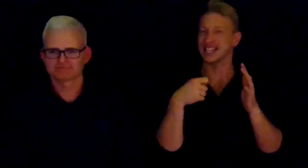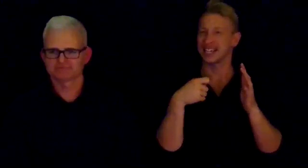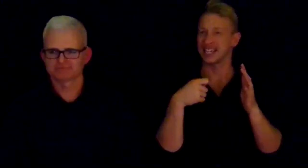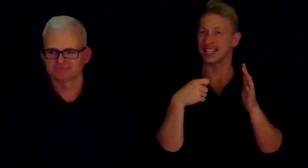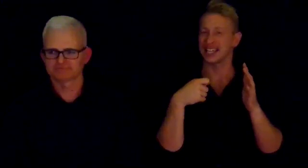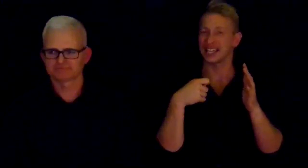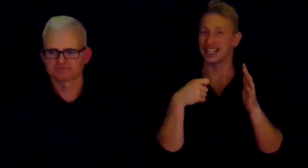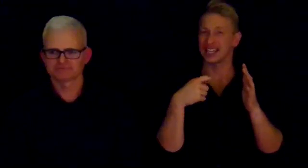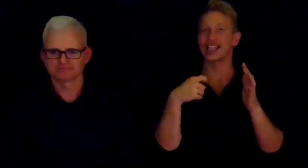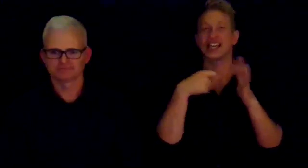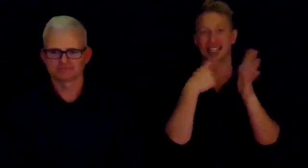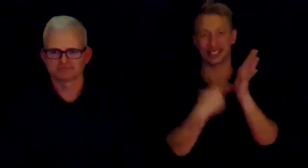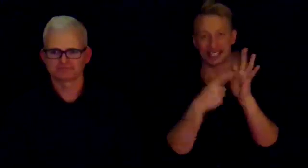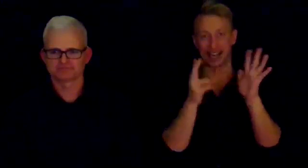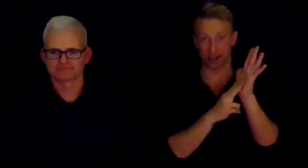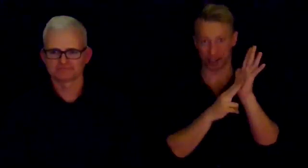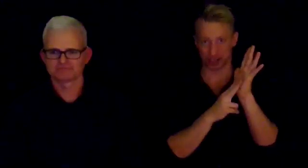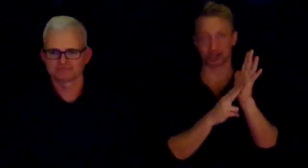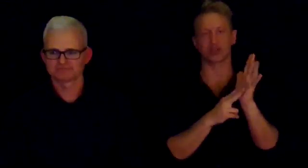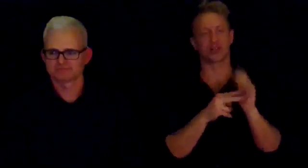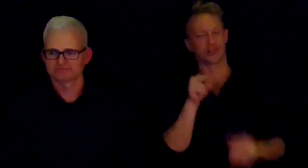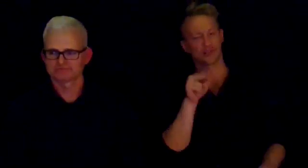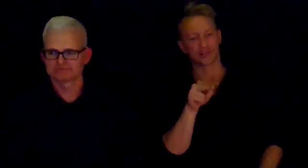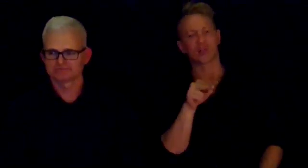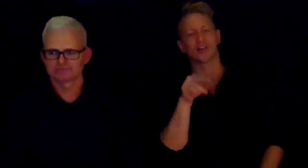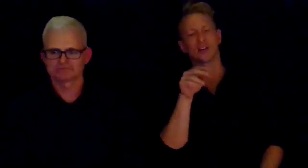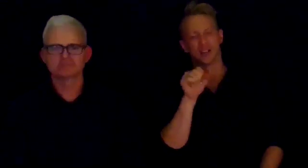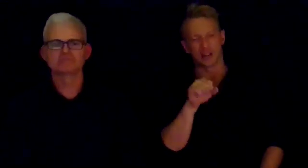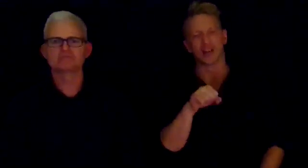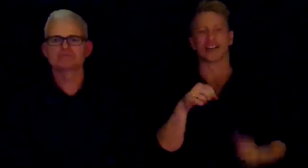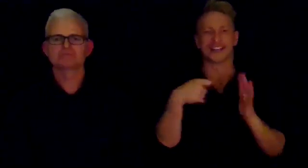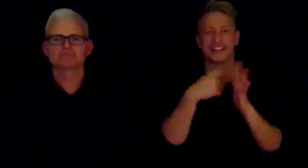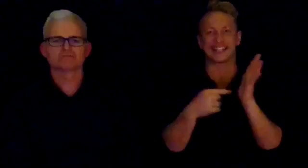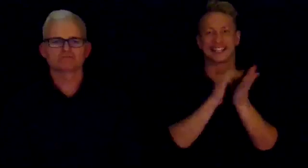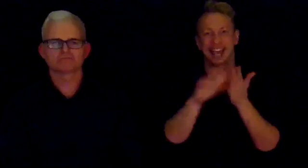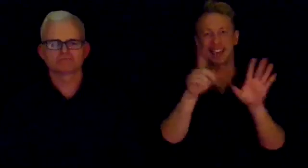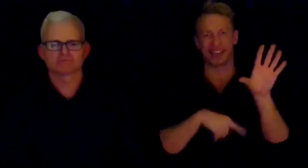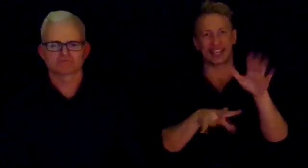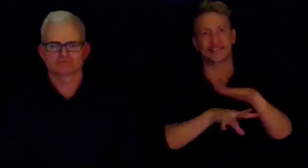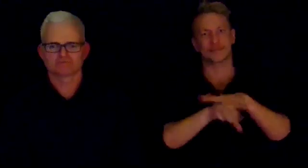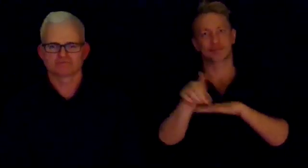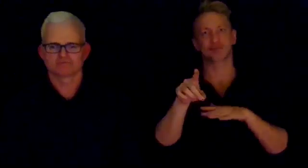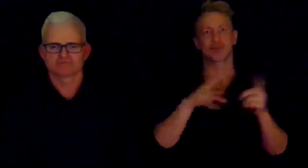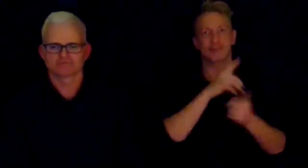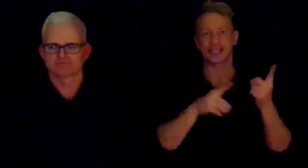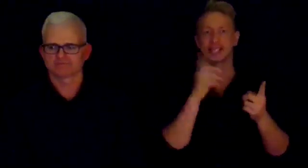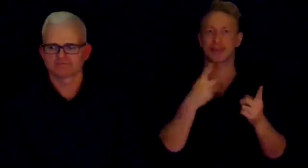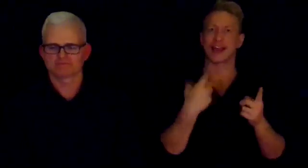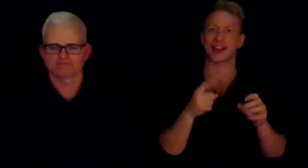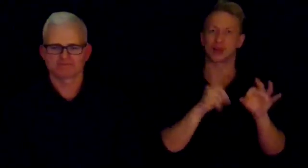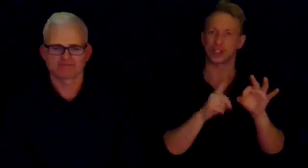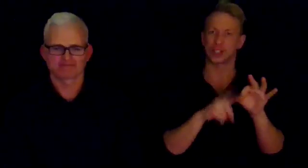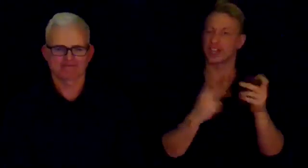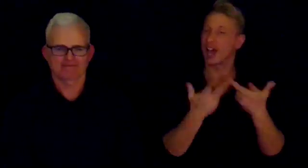but I believe she's left. I can't see her name there anymore, so I'm assuming that she left the meeting. Okay. Any